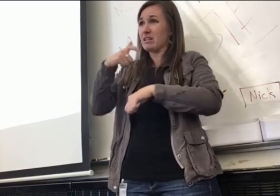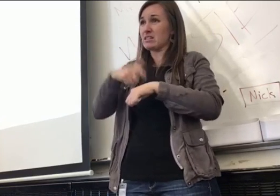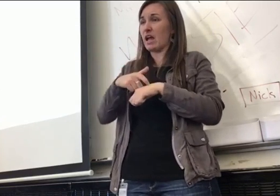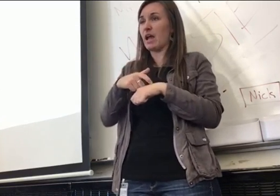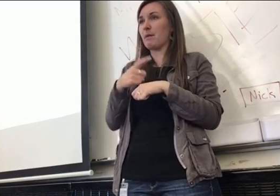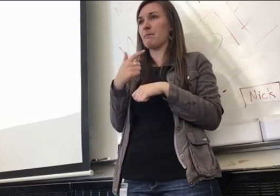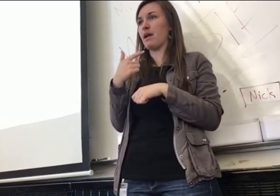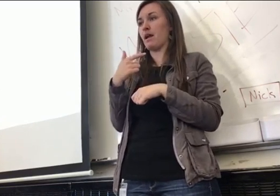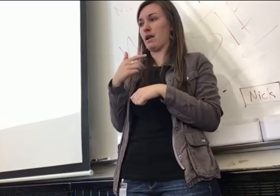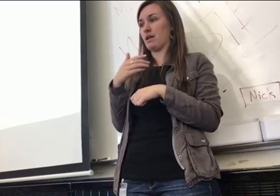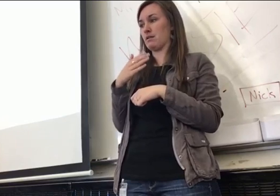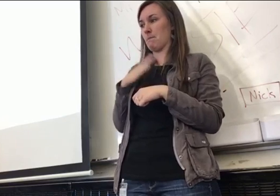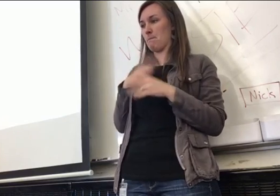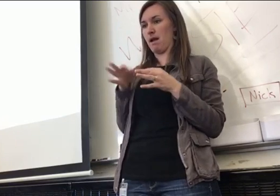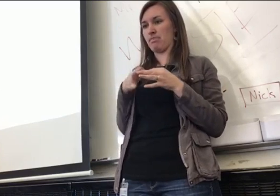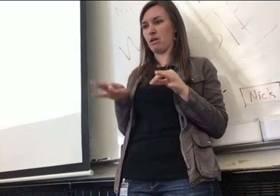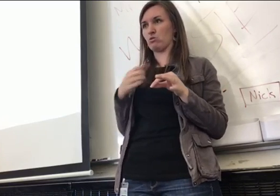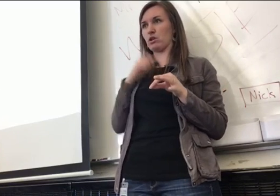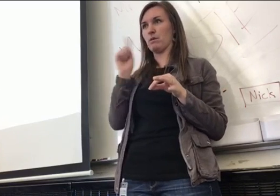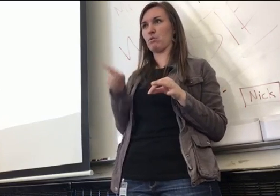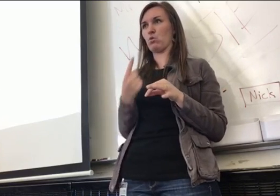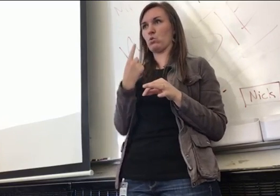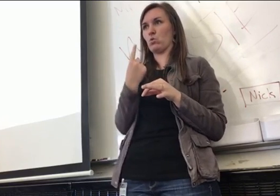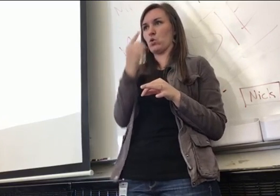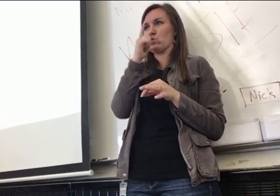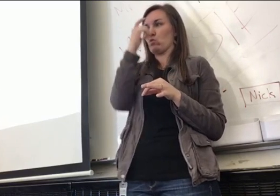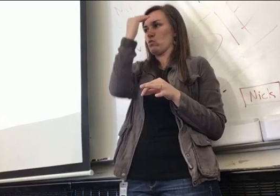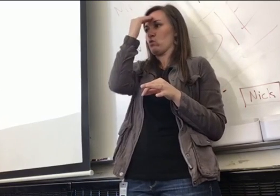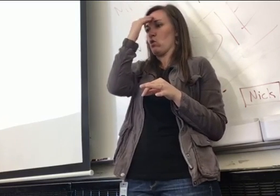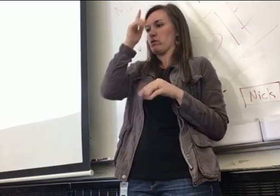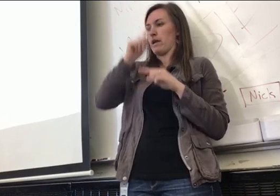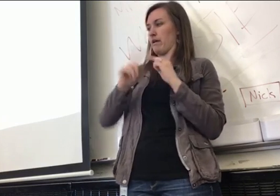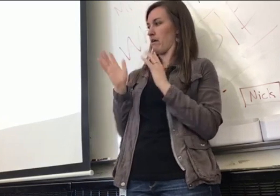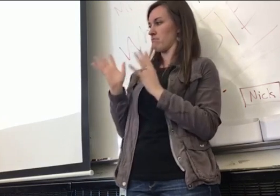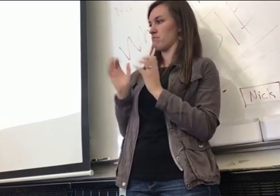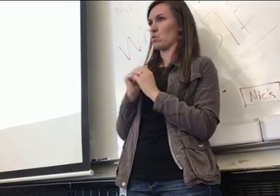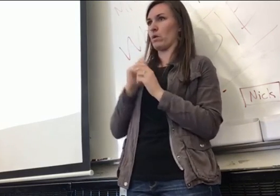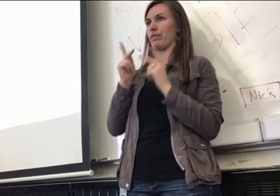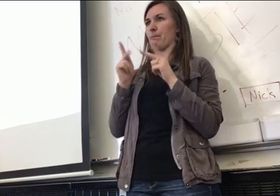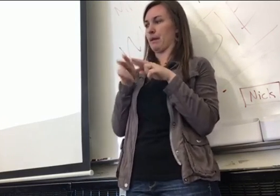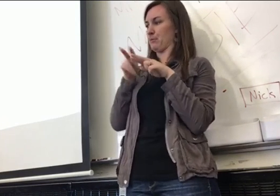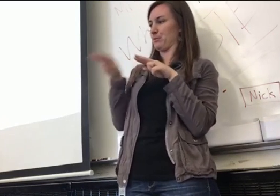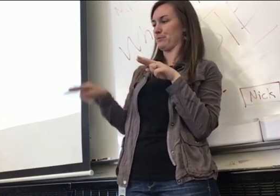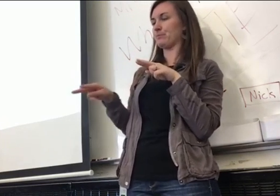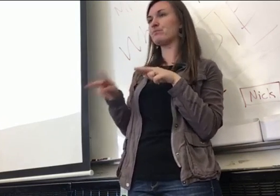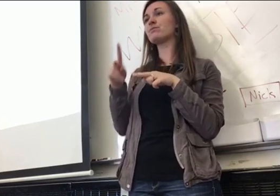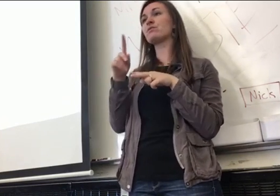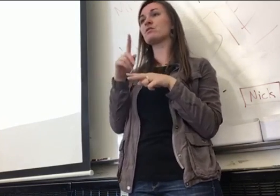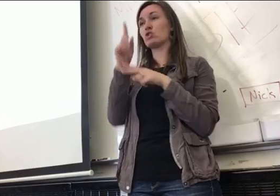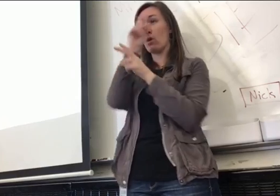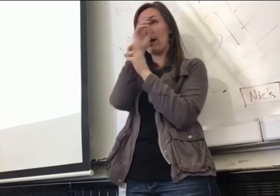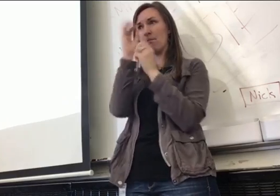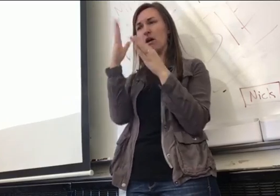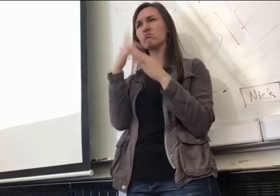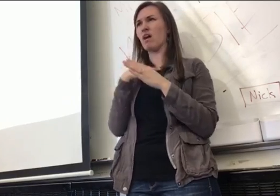Right? Scary situation for sure. So let's pretend that you want to fight back.